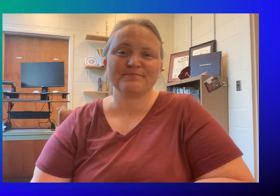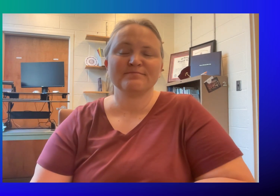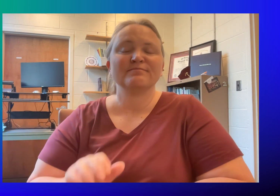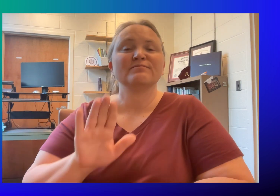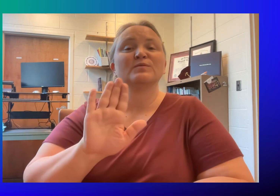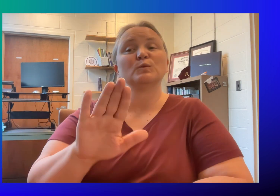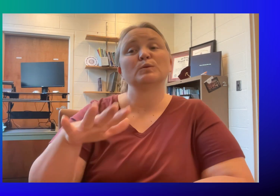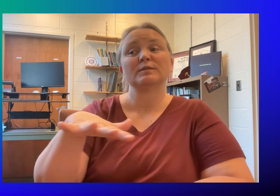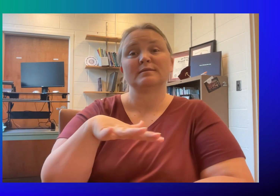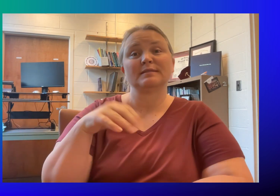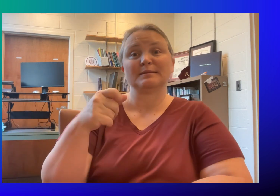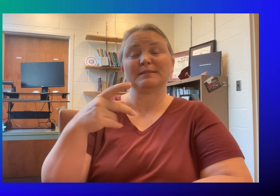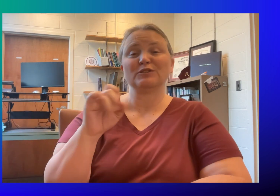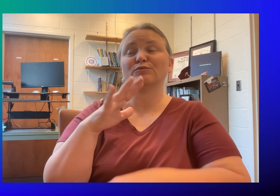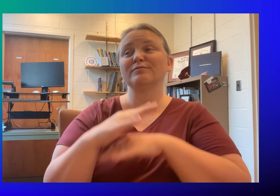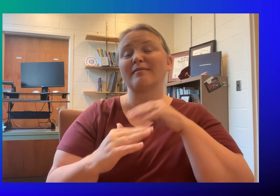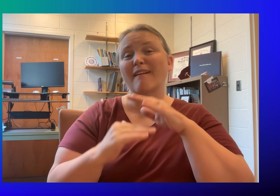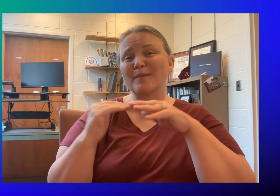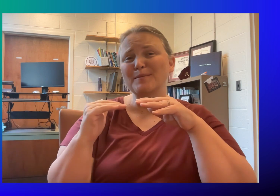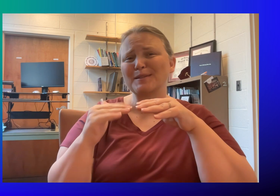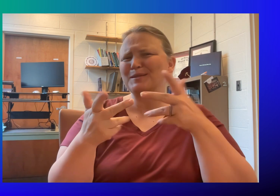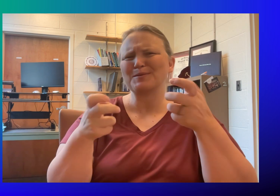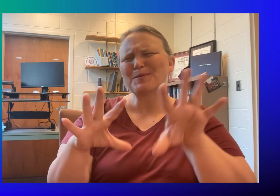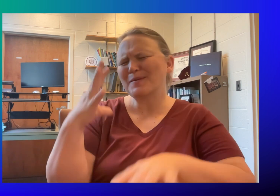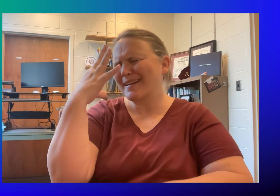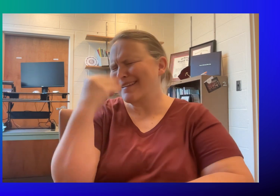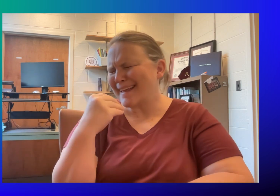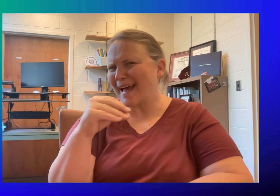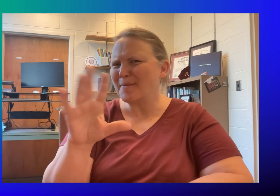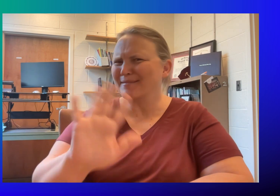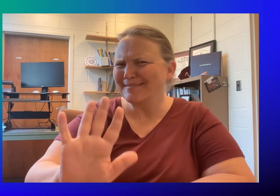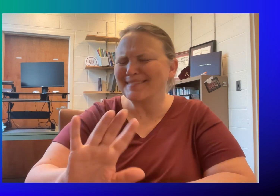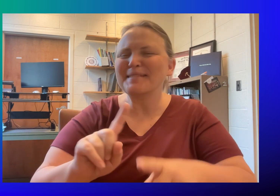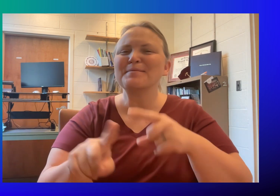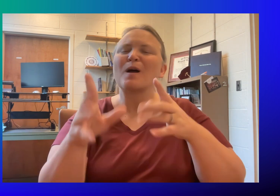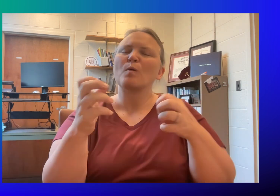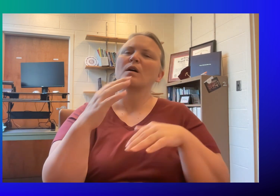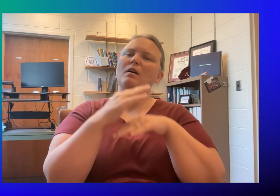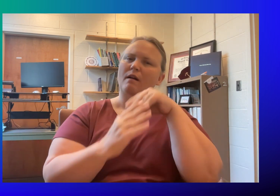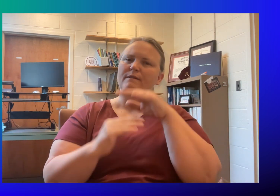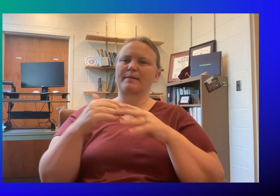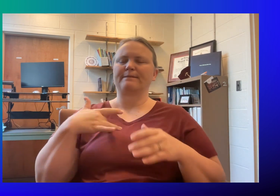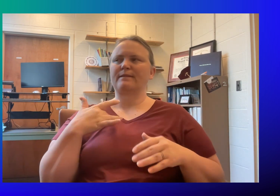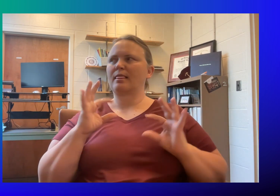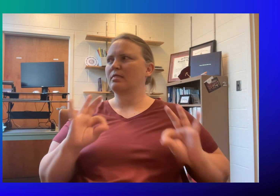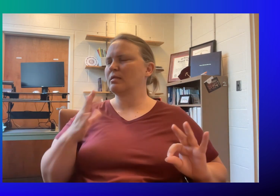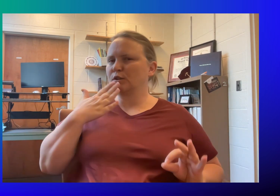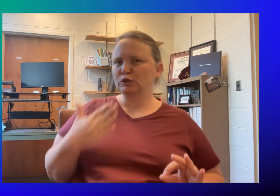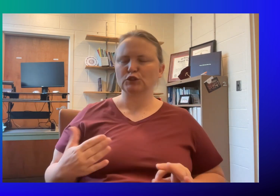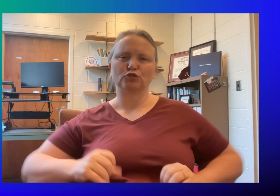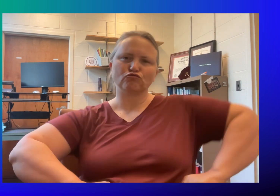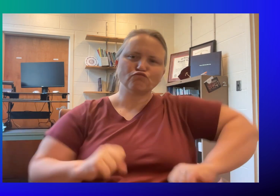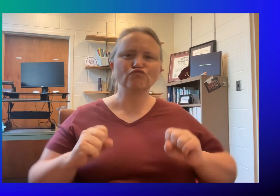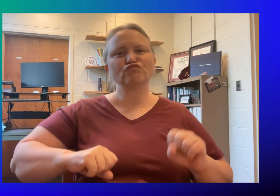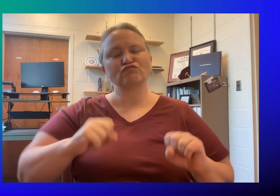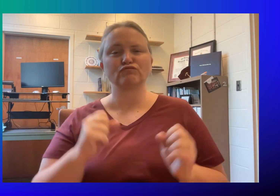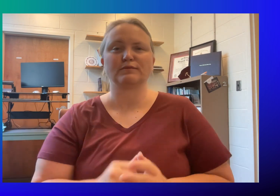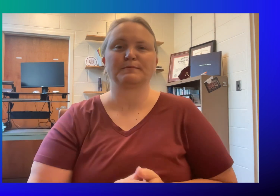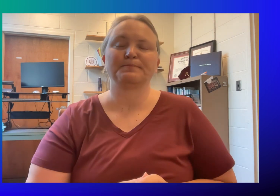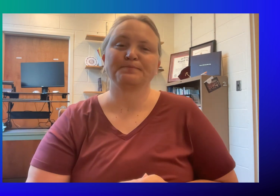Your writing space should be comfortable. Not so comfortable you're going to take a nap there, but comfortable. This means that